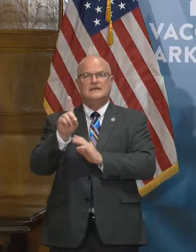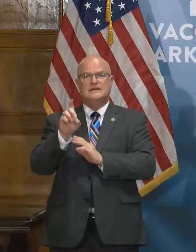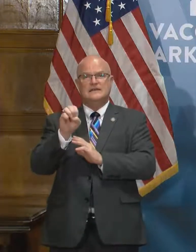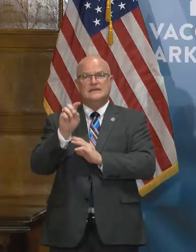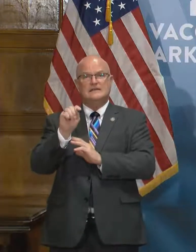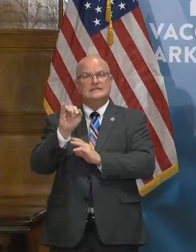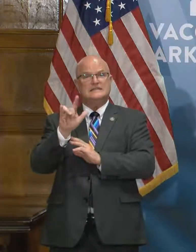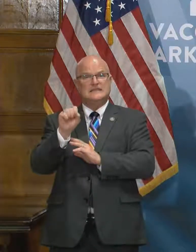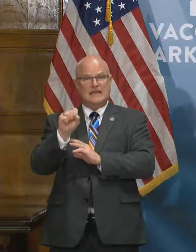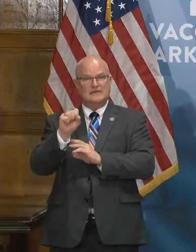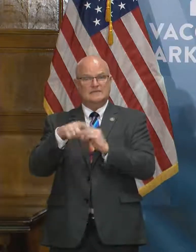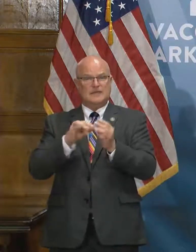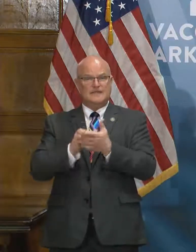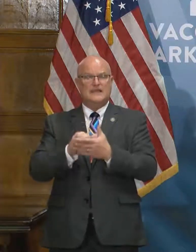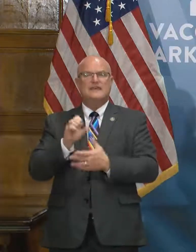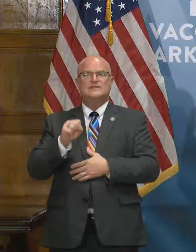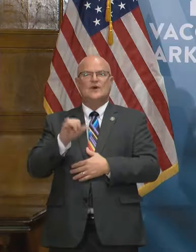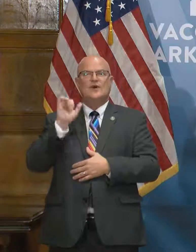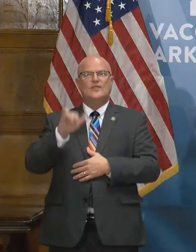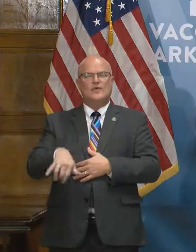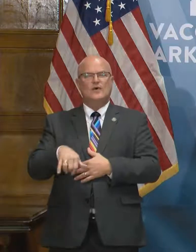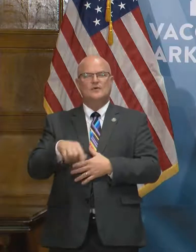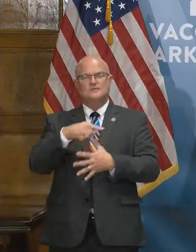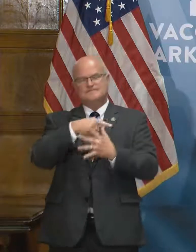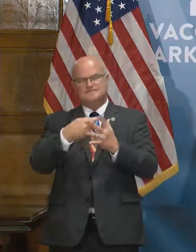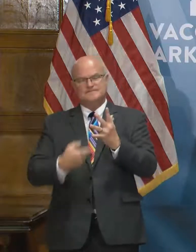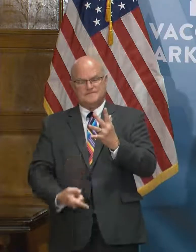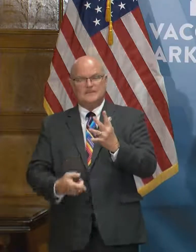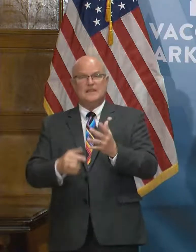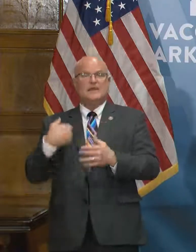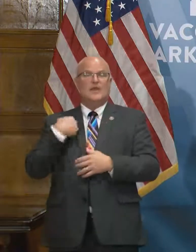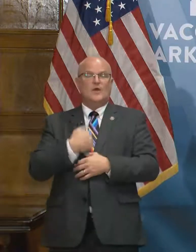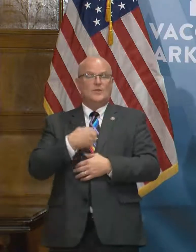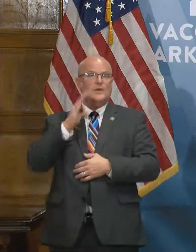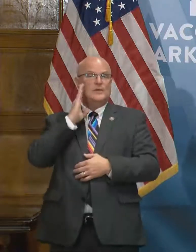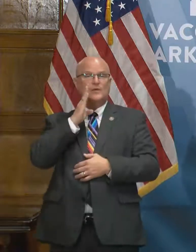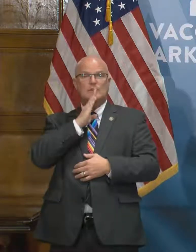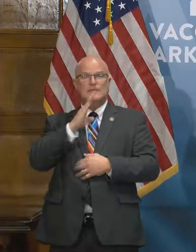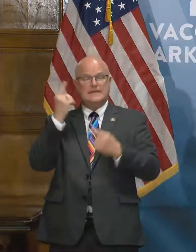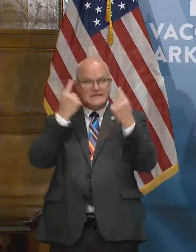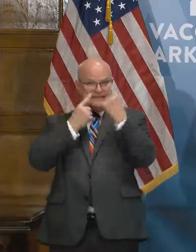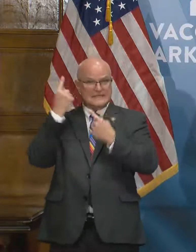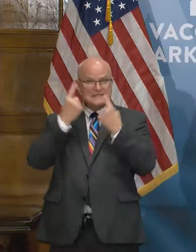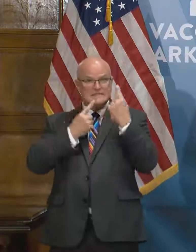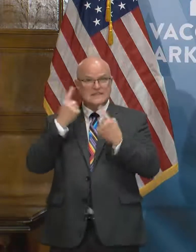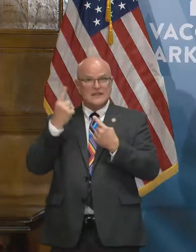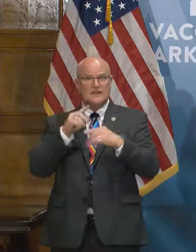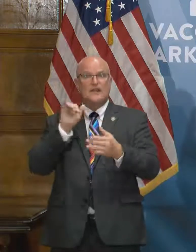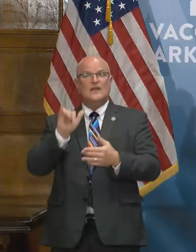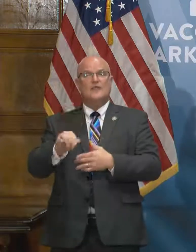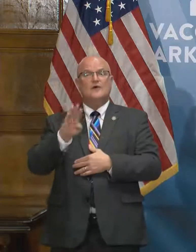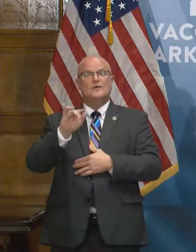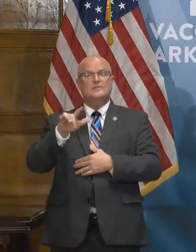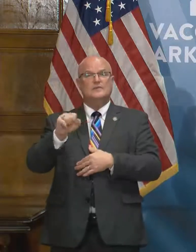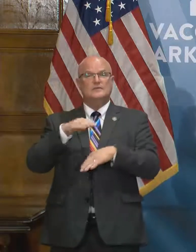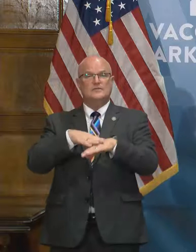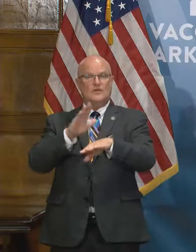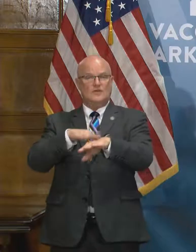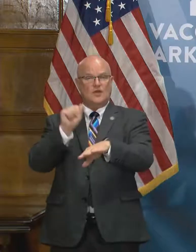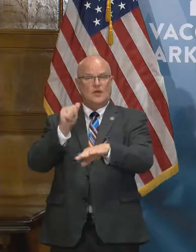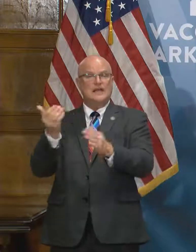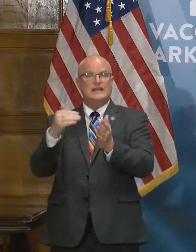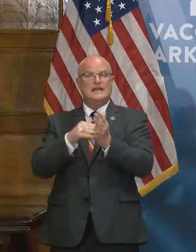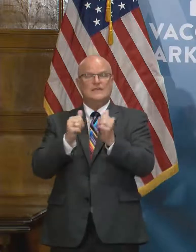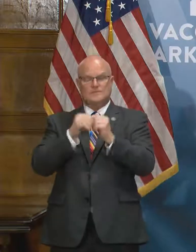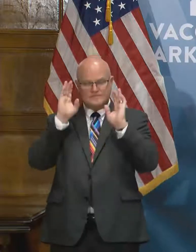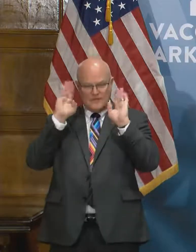details on that. So those are areas that will be considered, those bills on the call, again with